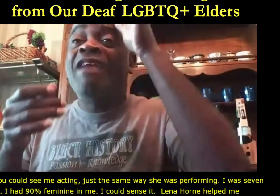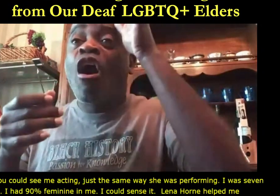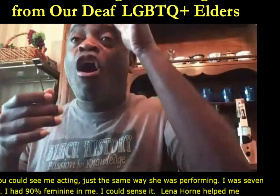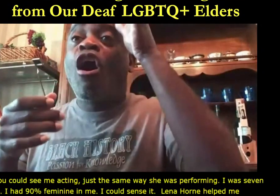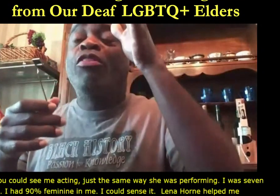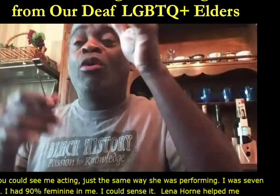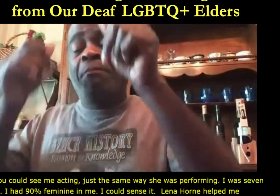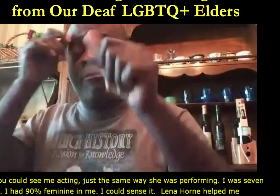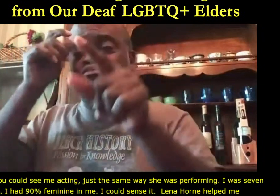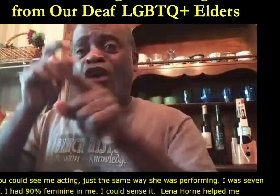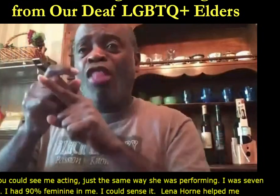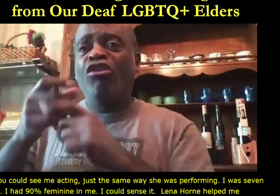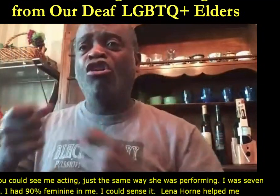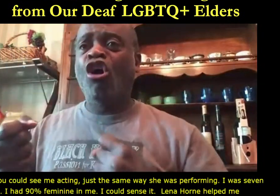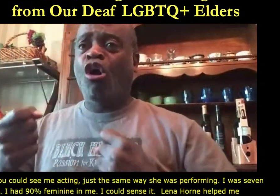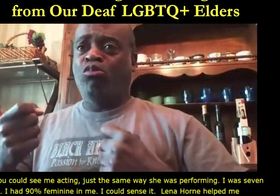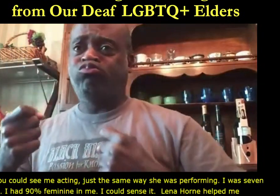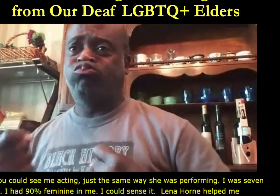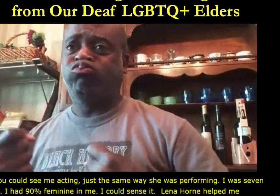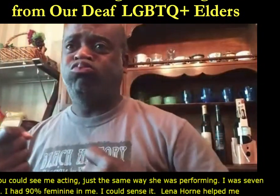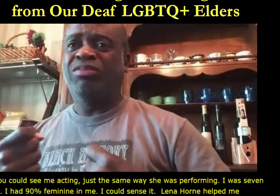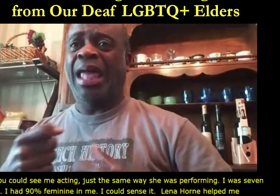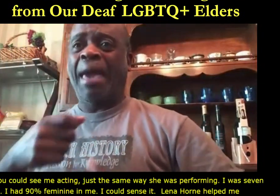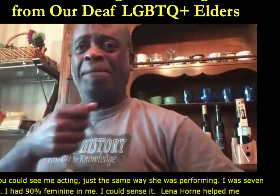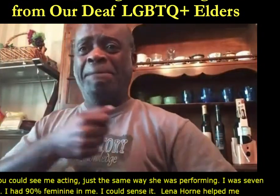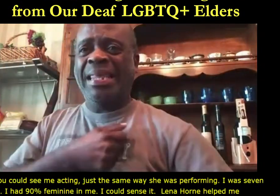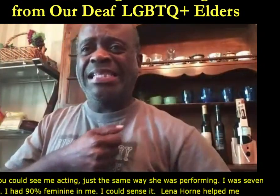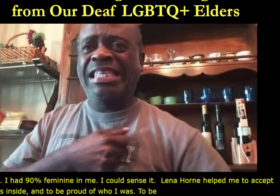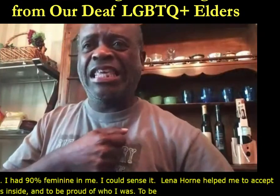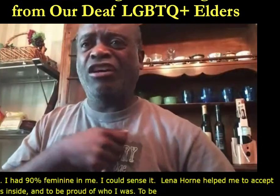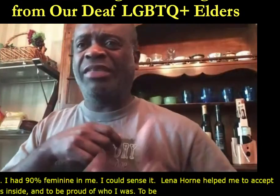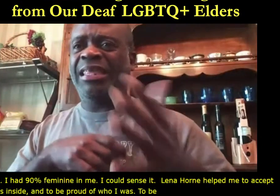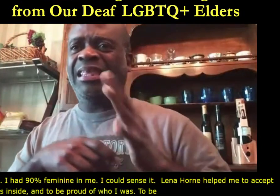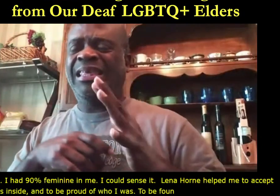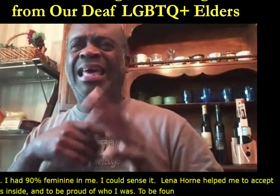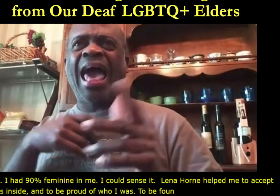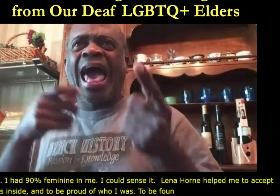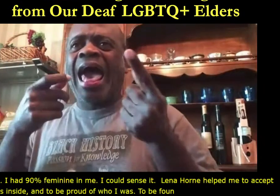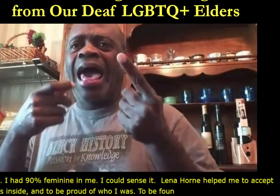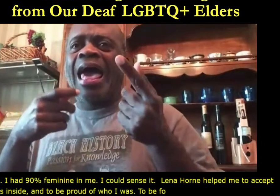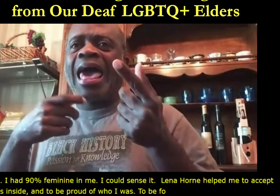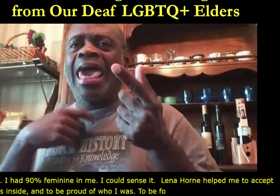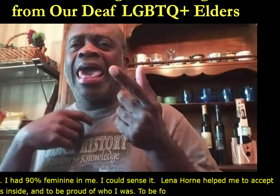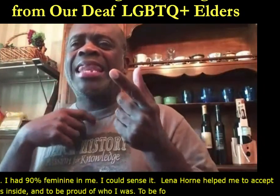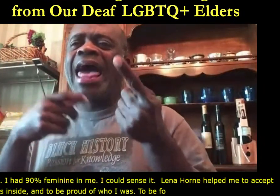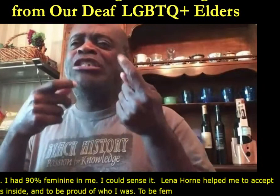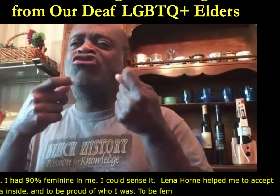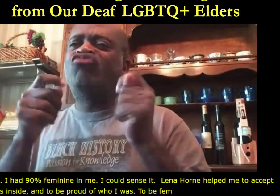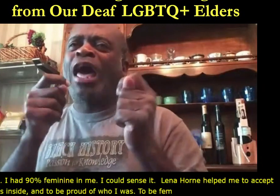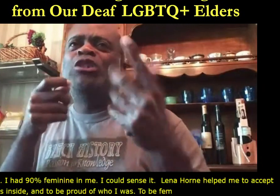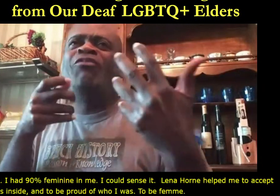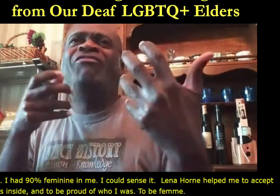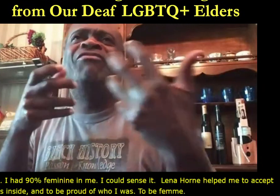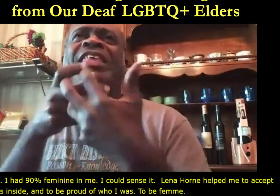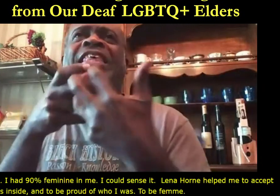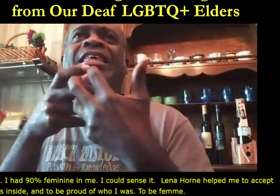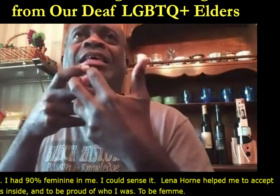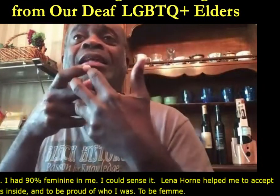femme even though my fathers my brothers were big military guys i tried